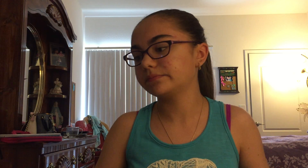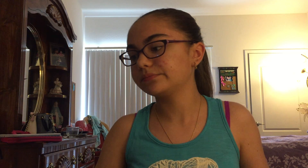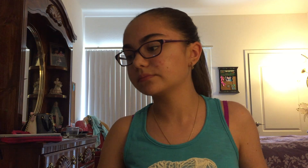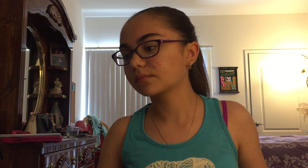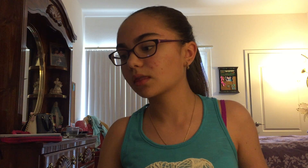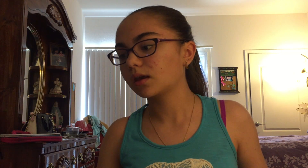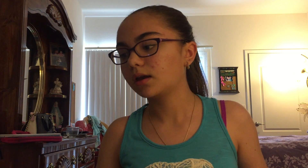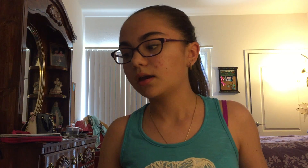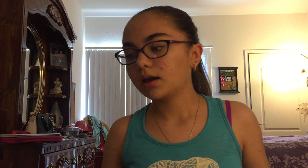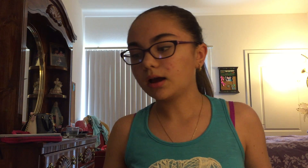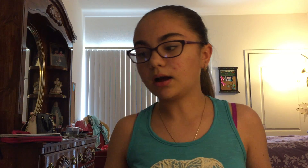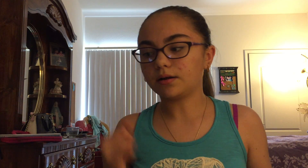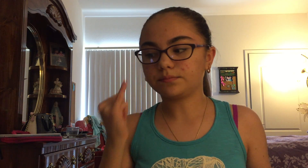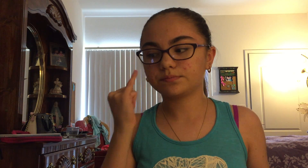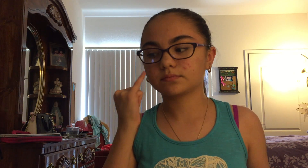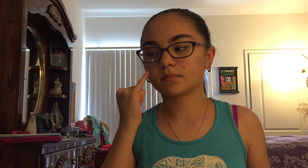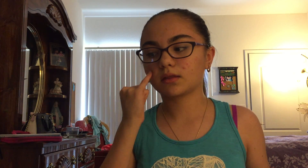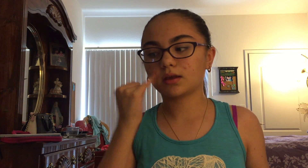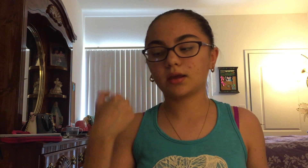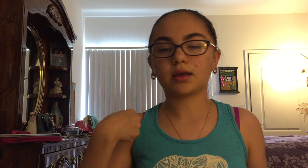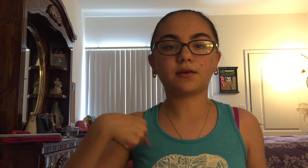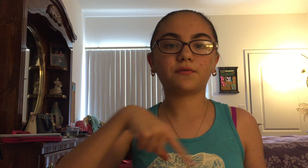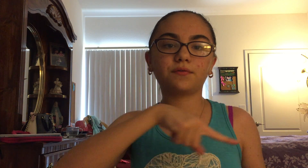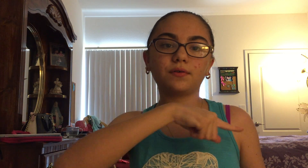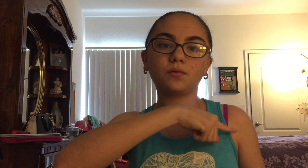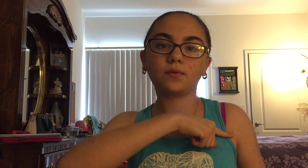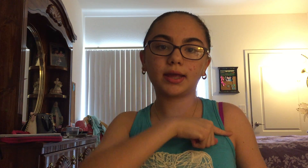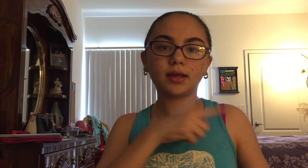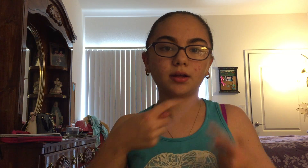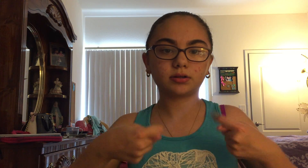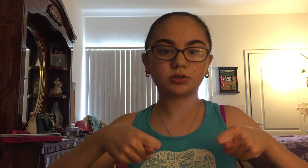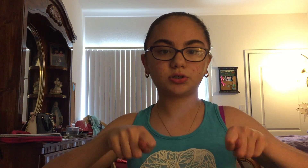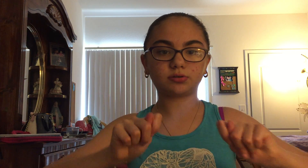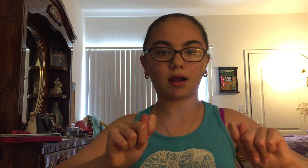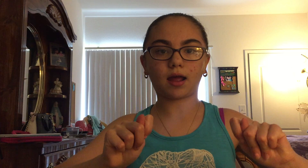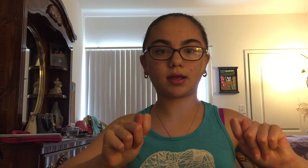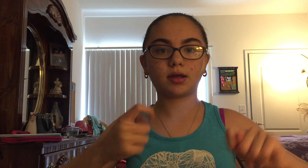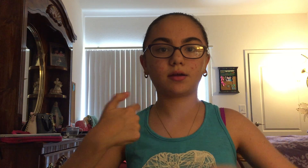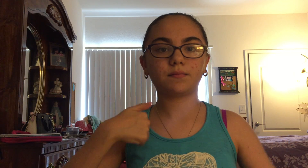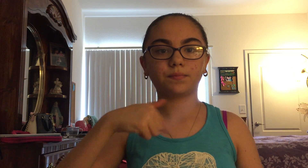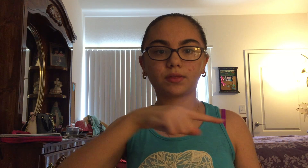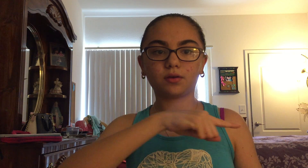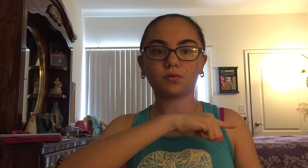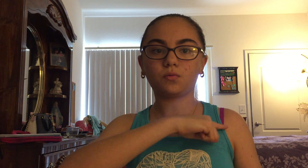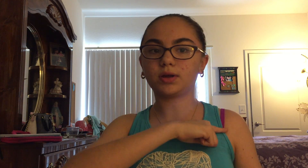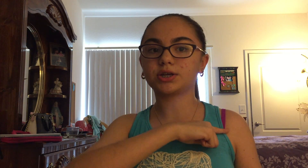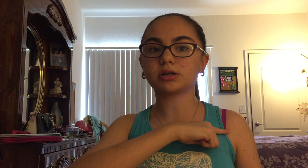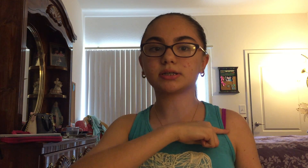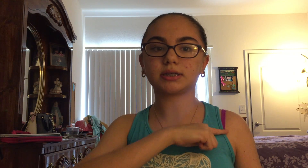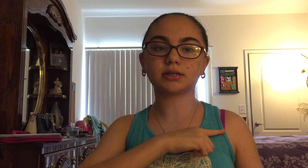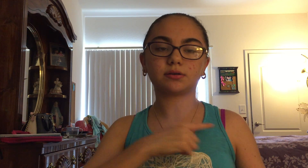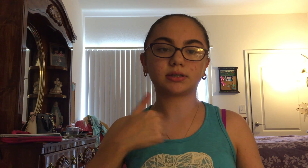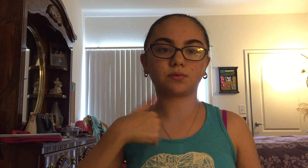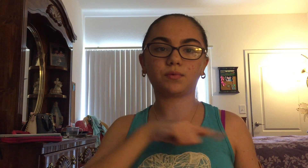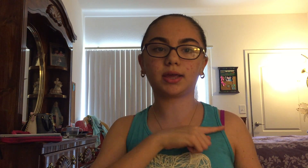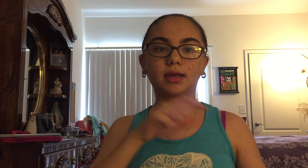um if we try we shall see so I said we